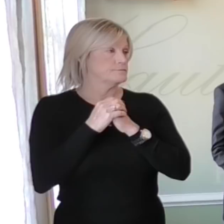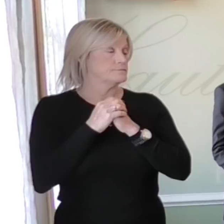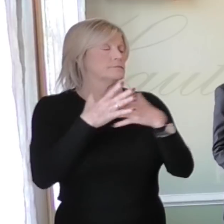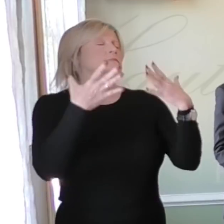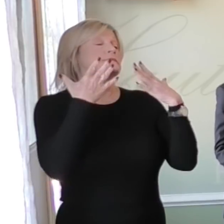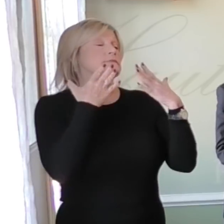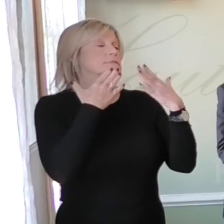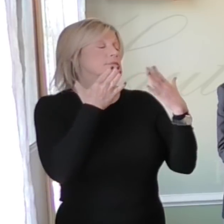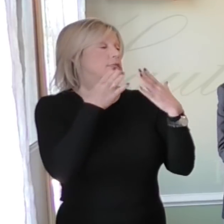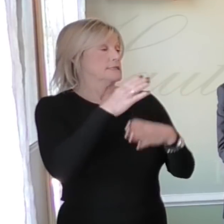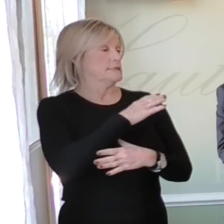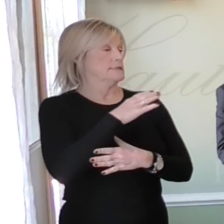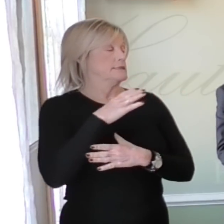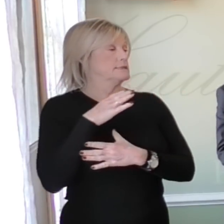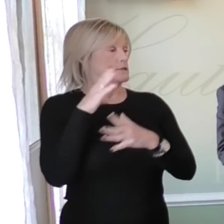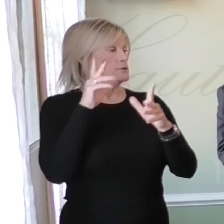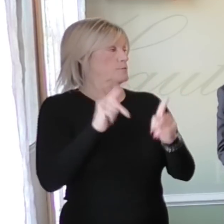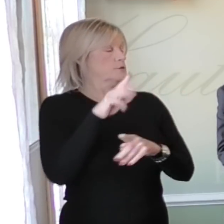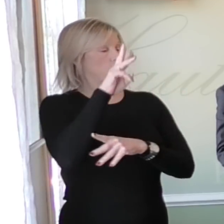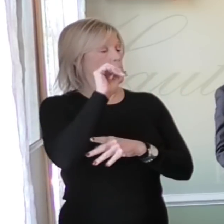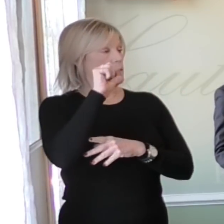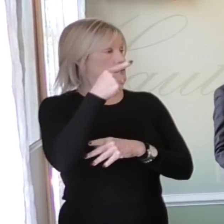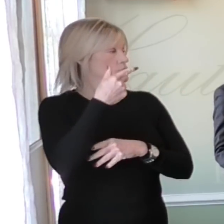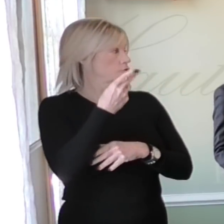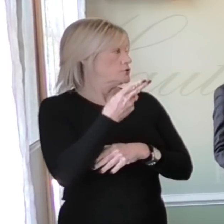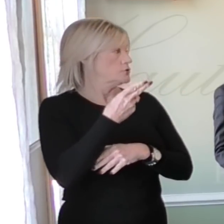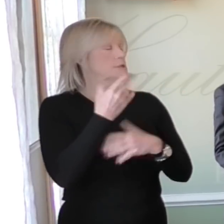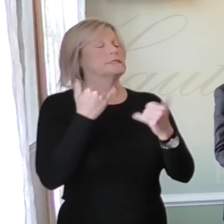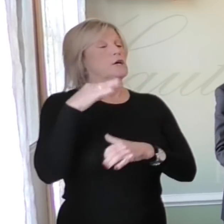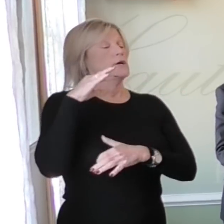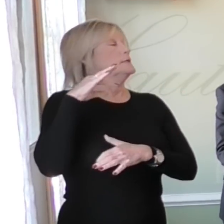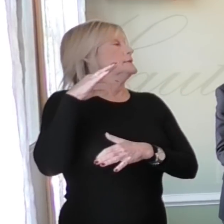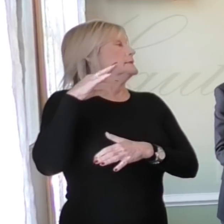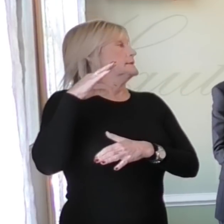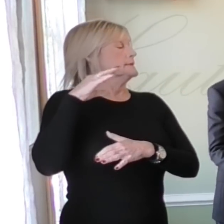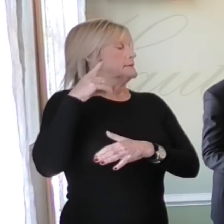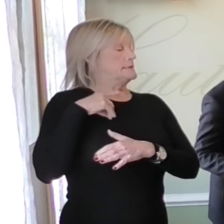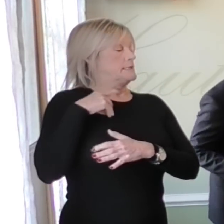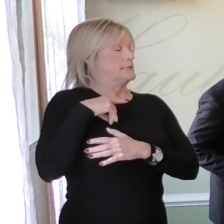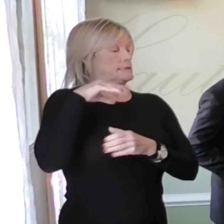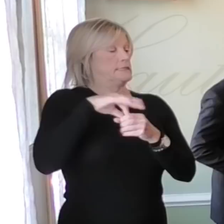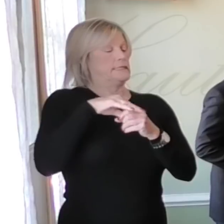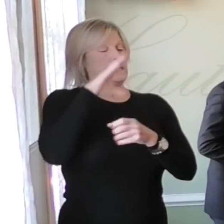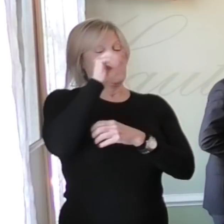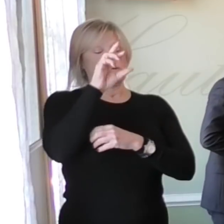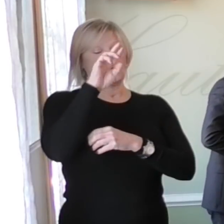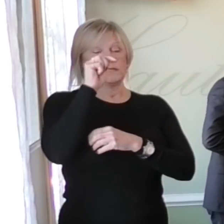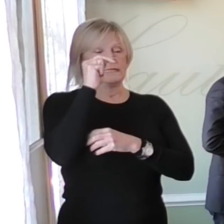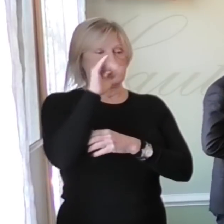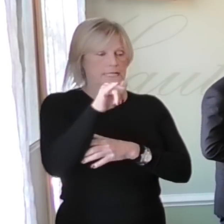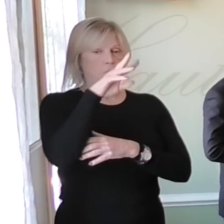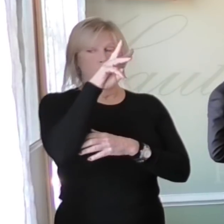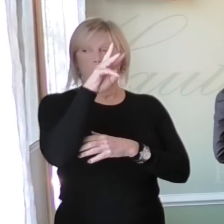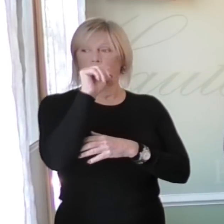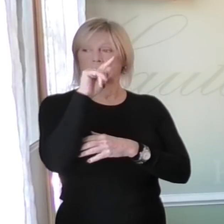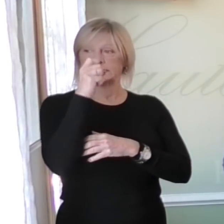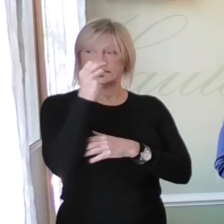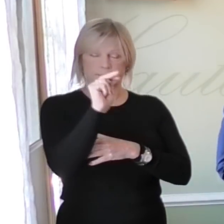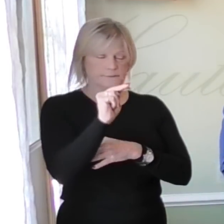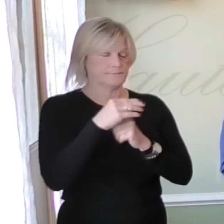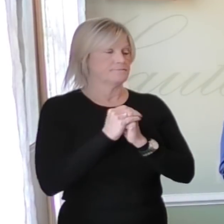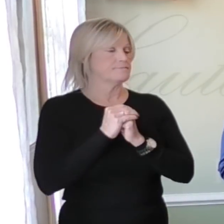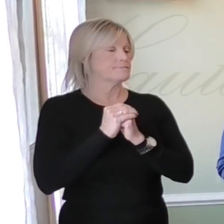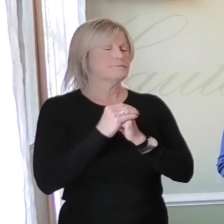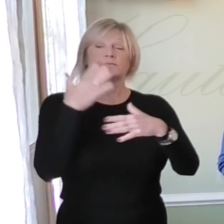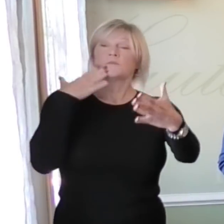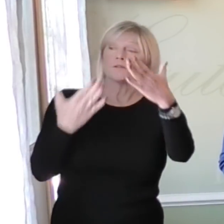Thank you so much, Councilperson Walsh. Now I'd like to introduce Delegate-elect Courtney Watson. Delegate Watson, over to you. Thank